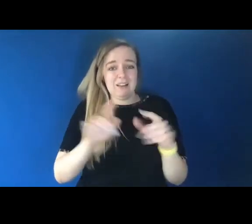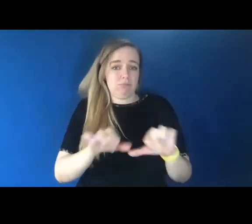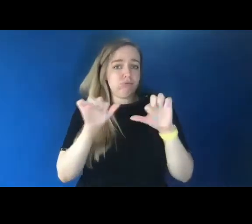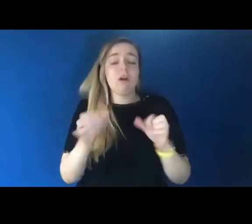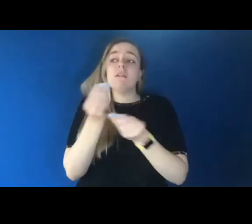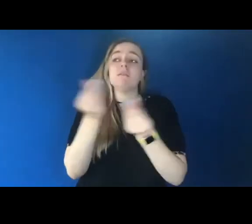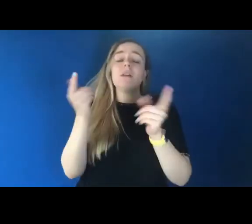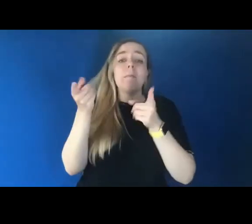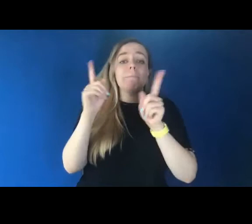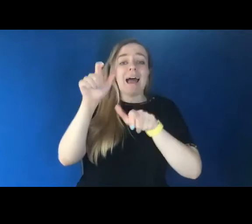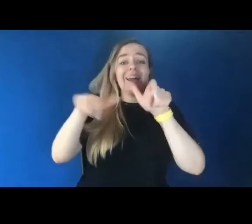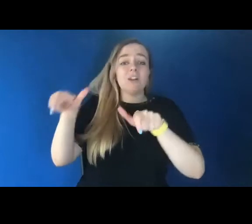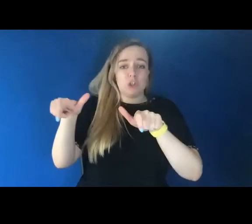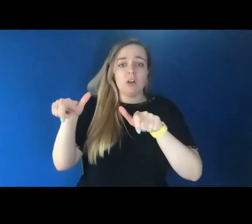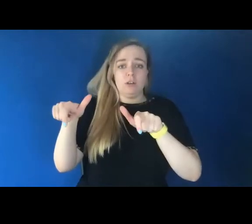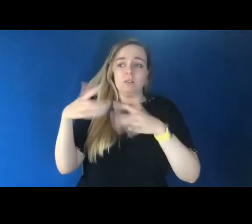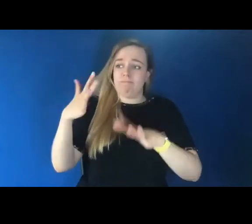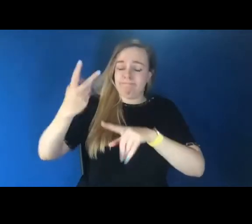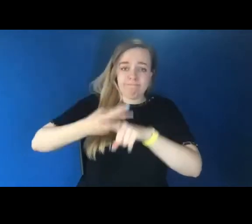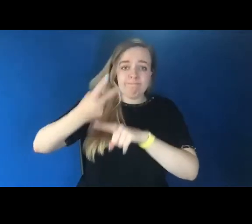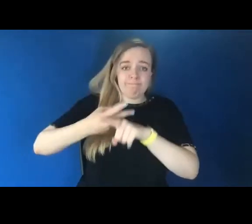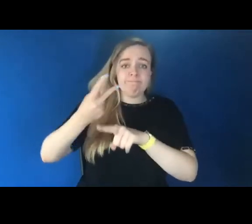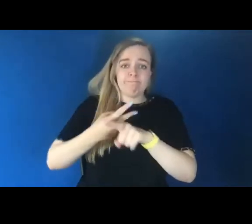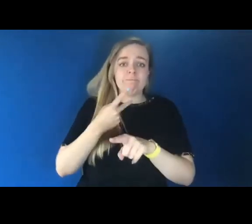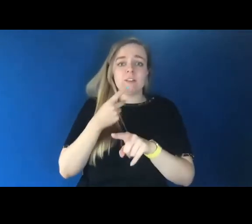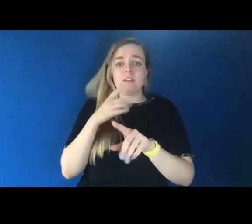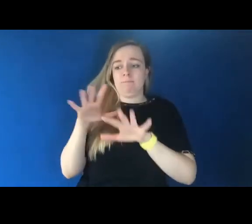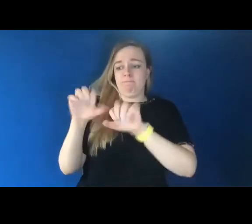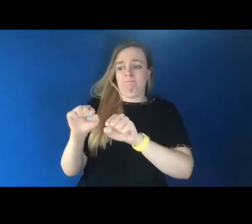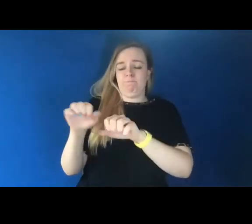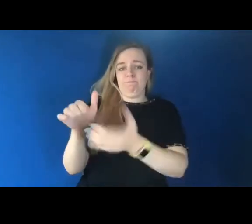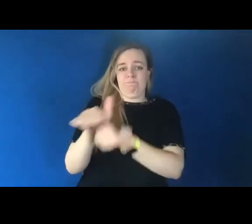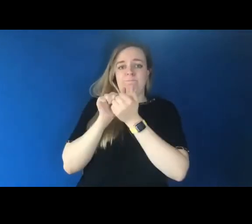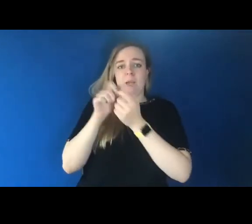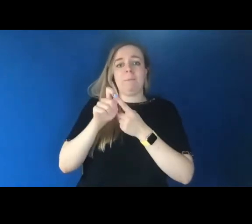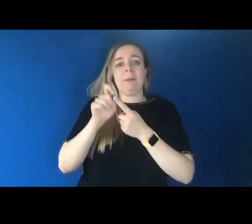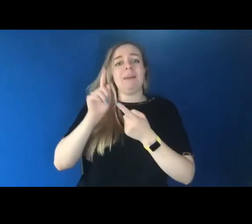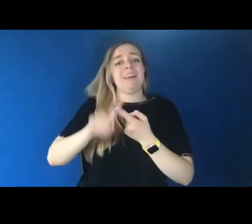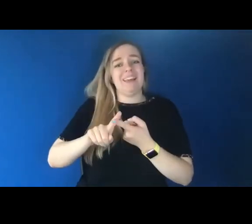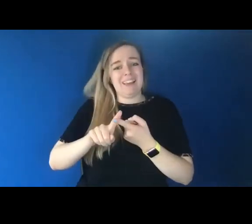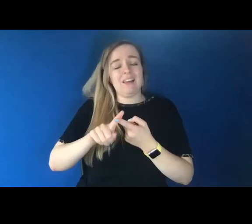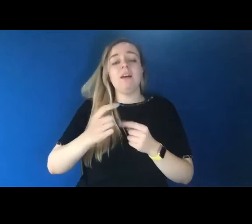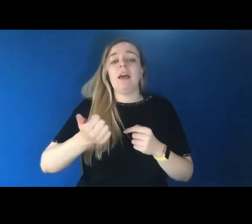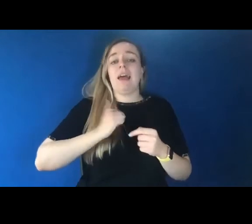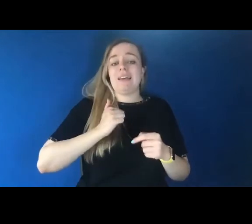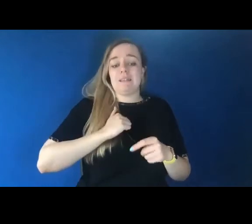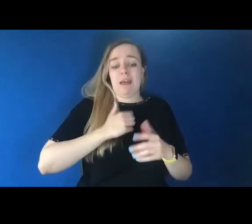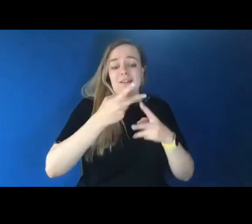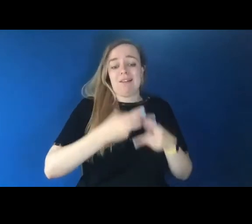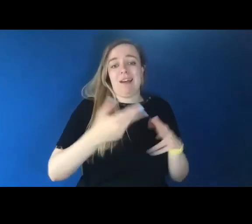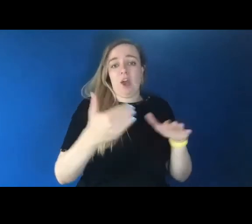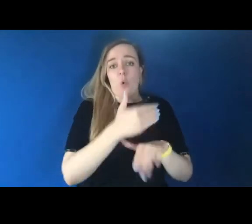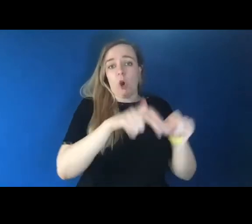managers were reputedly holding on to PPE and expecting care workers